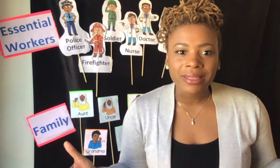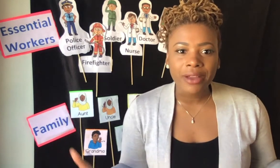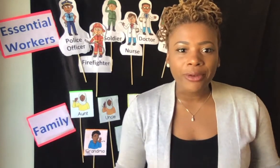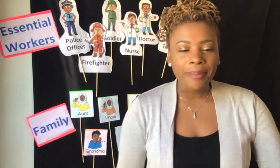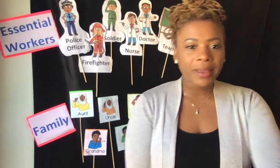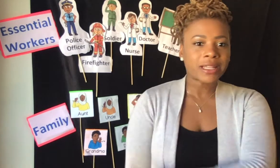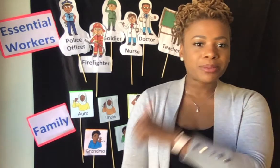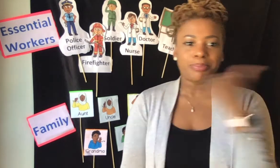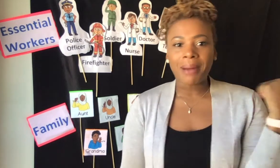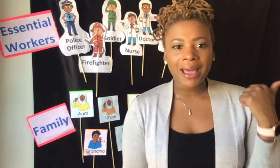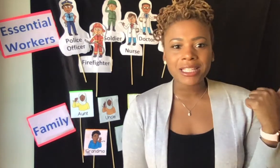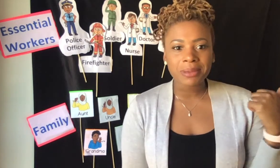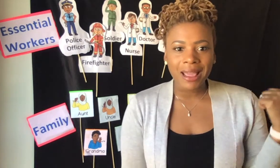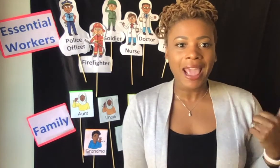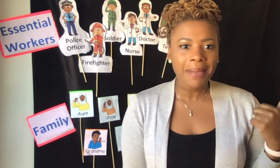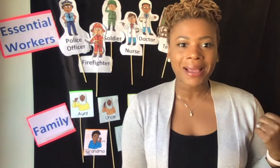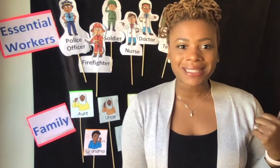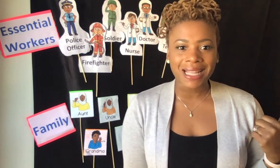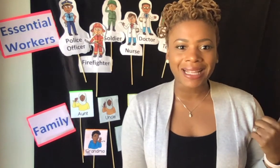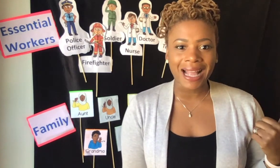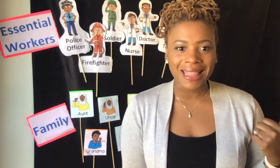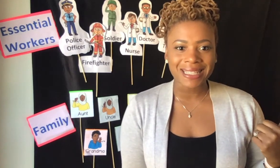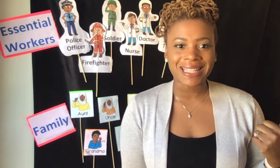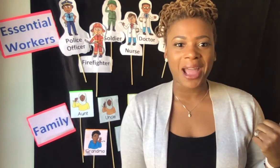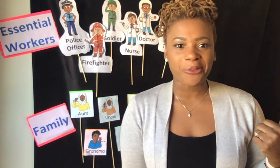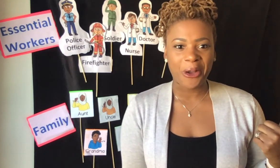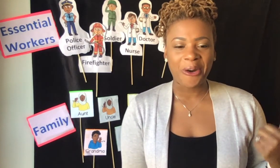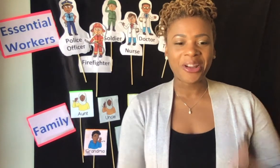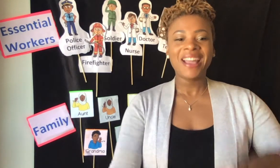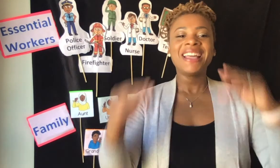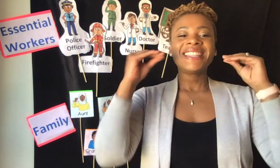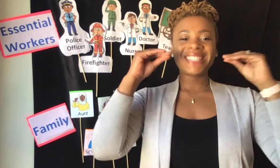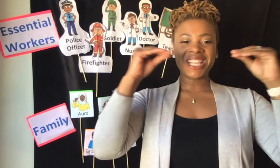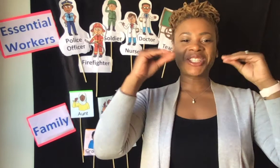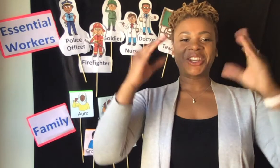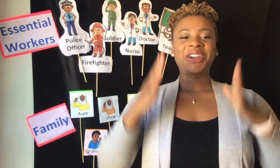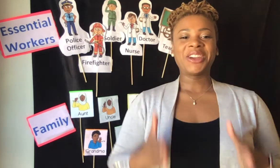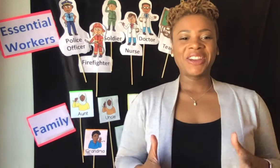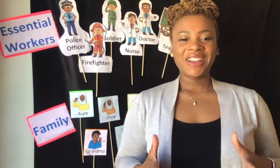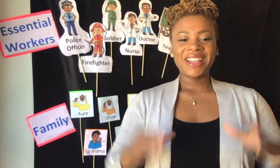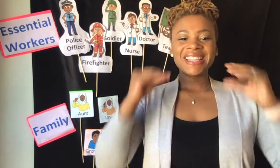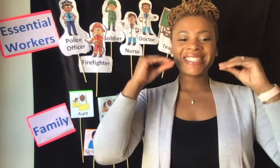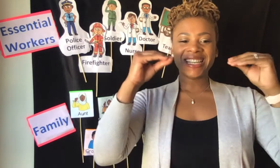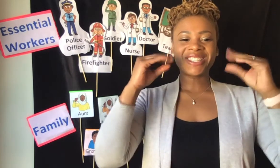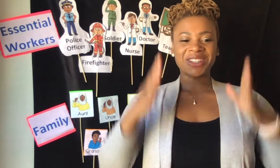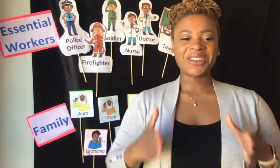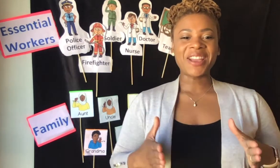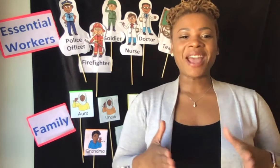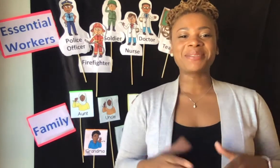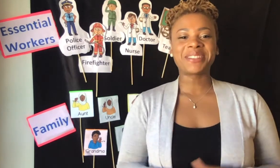right because my husband and my son got that sign wrong. Teacher. Teacher. You're absolutely